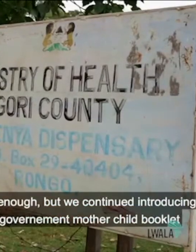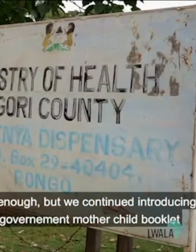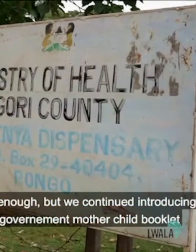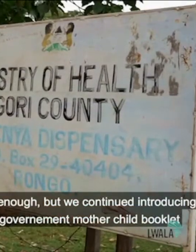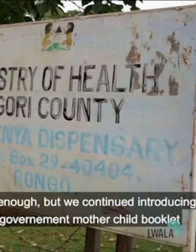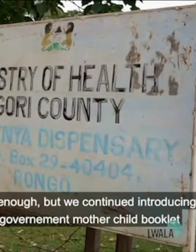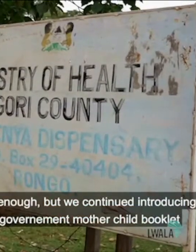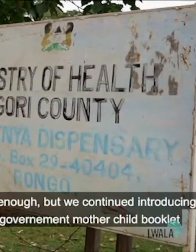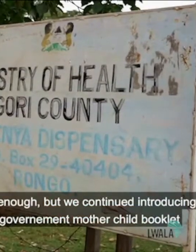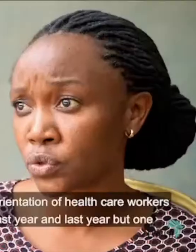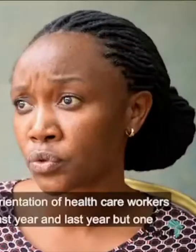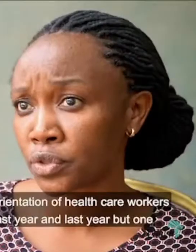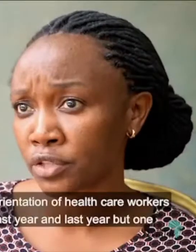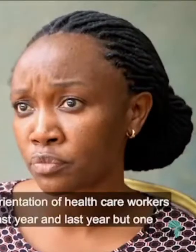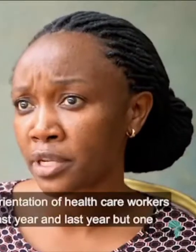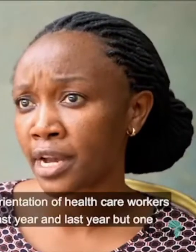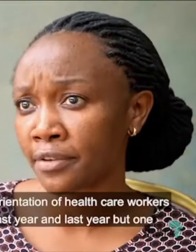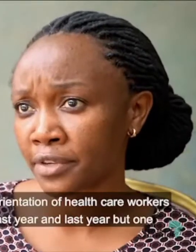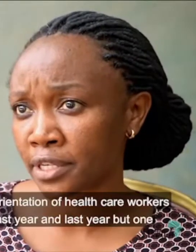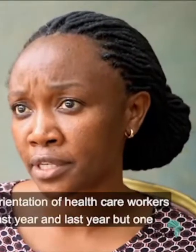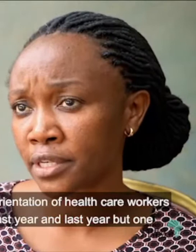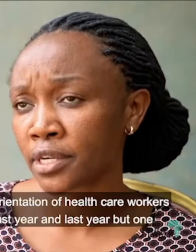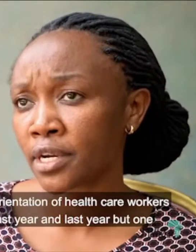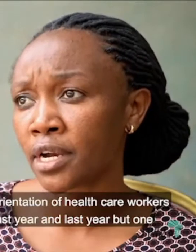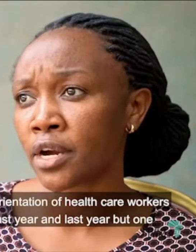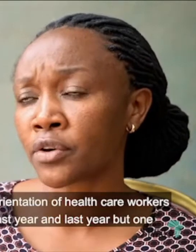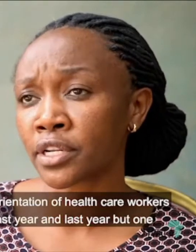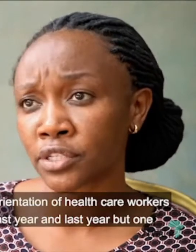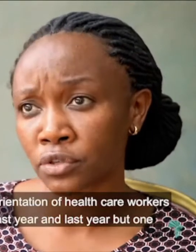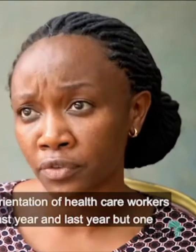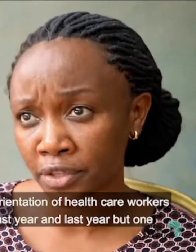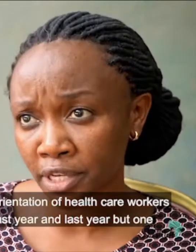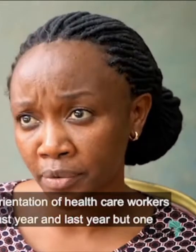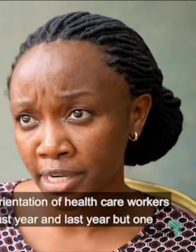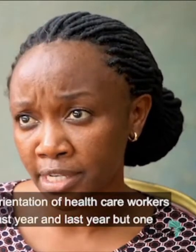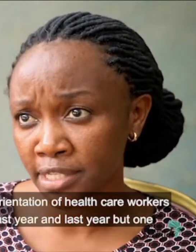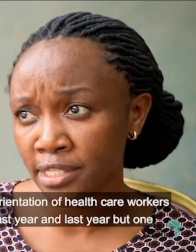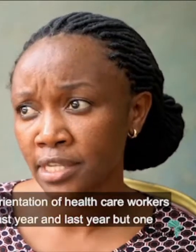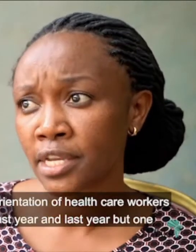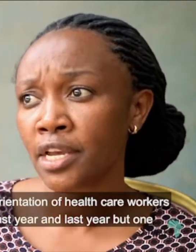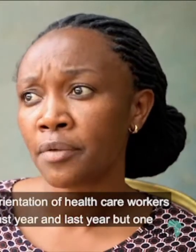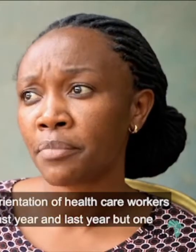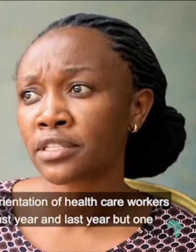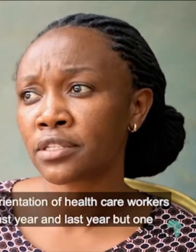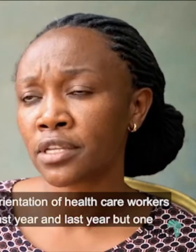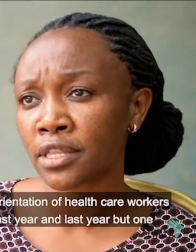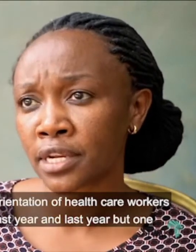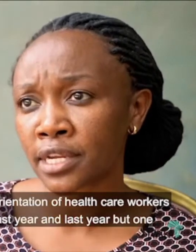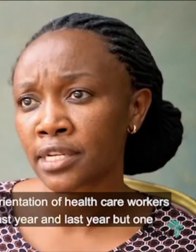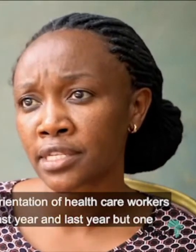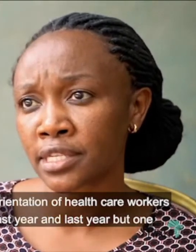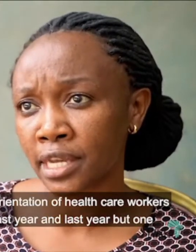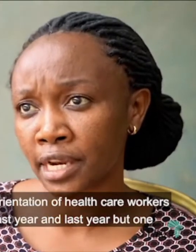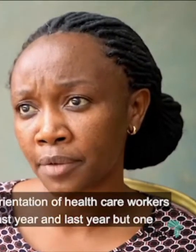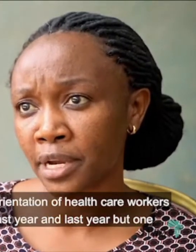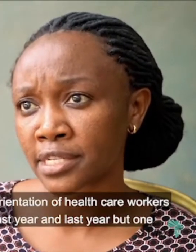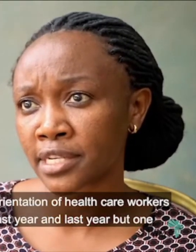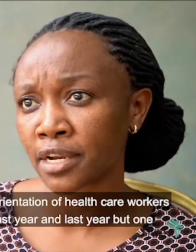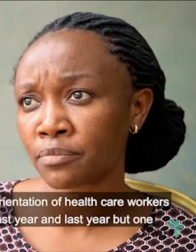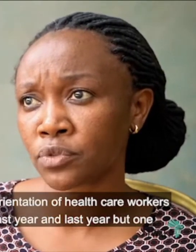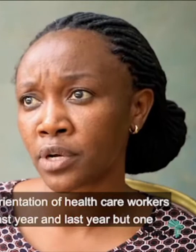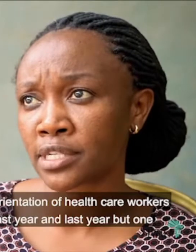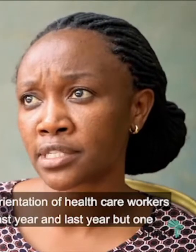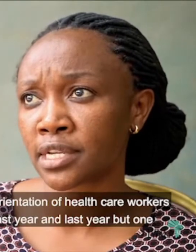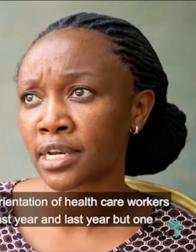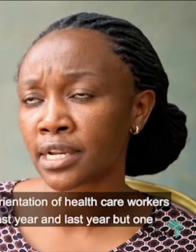mother-child booklets. So through that, we've been having orientation of healthcare workers, but the real scale-up has